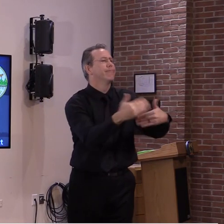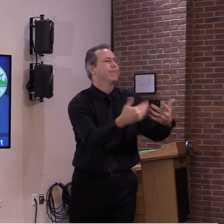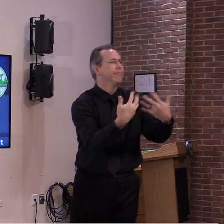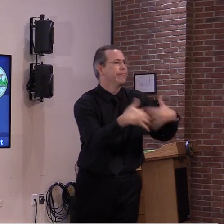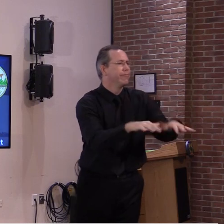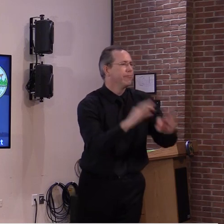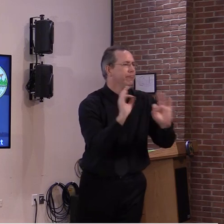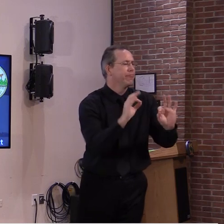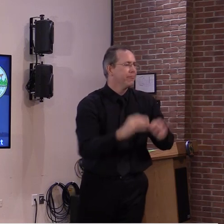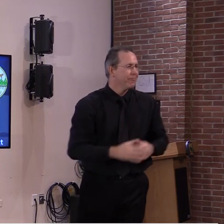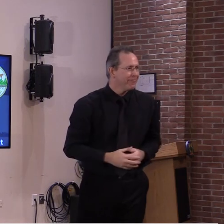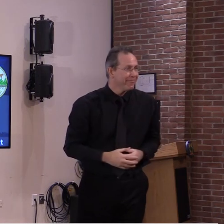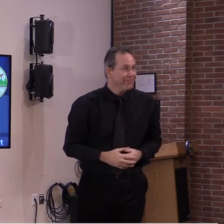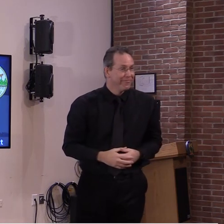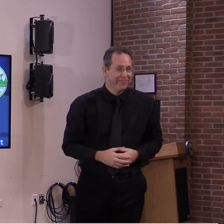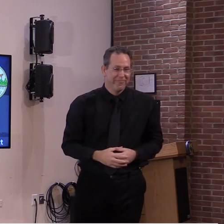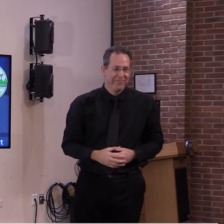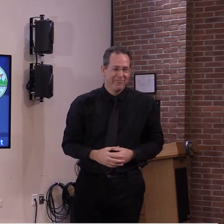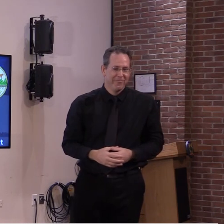Okay, great. Thank you.